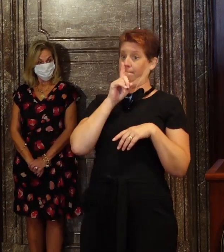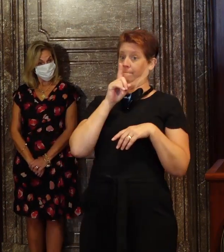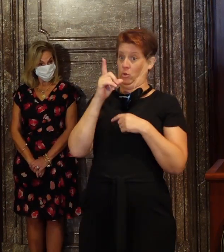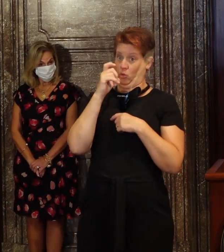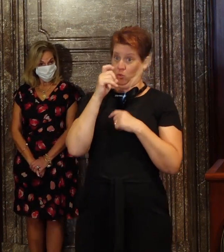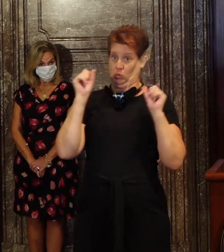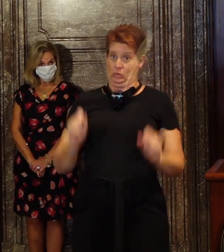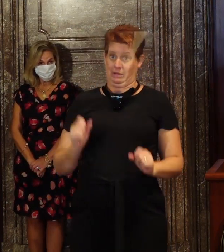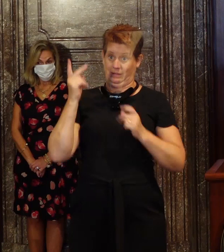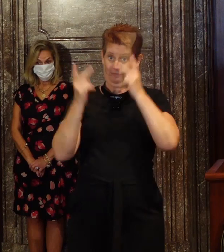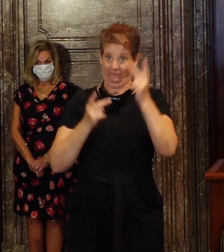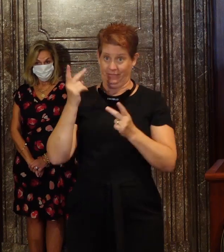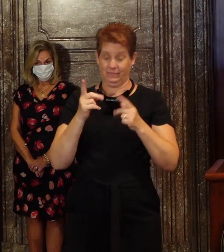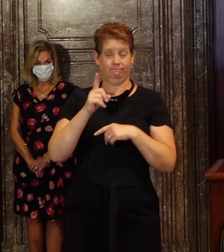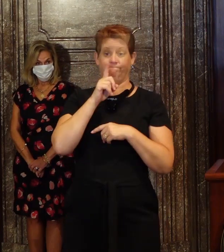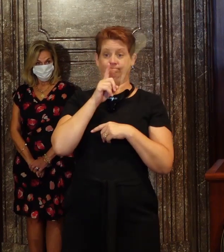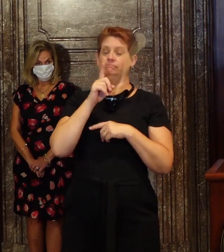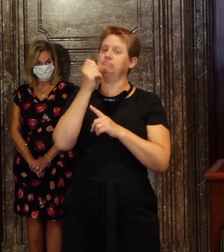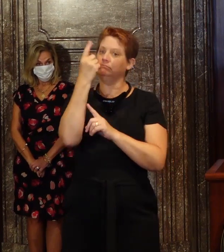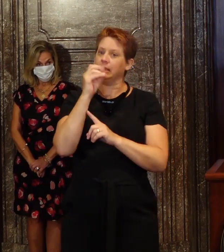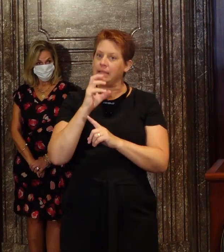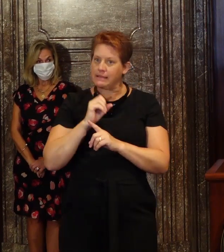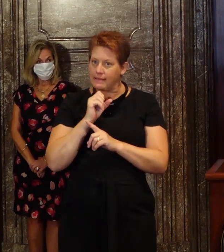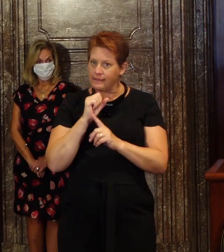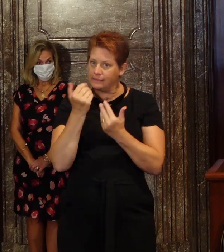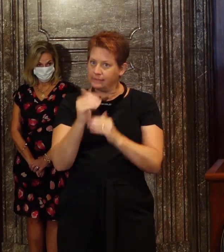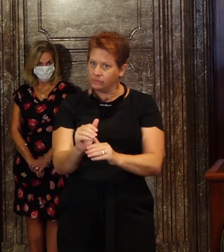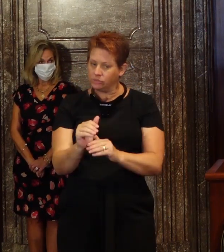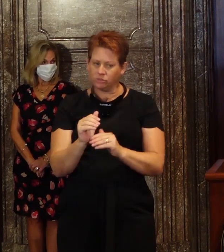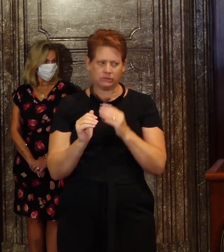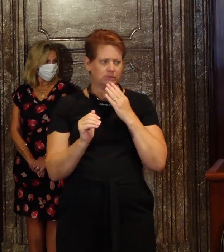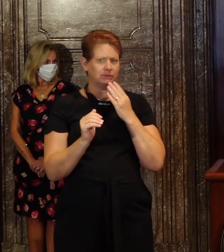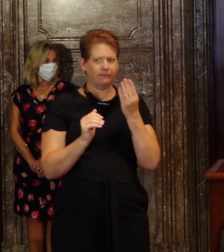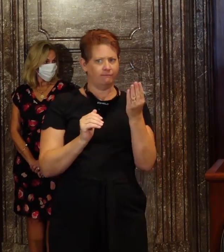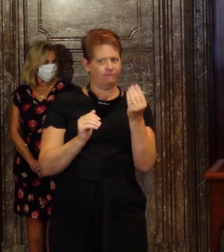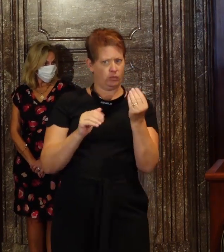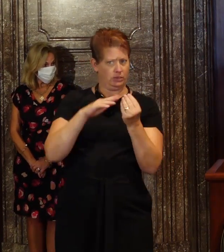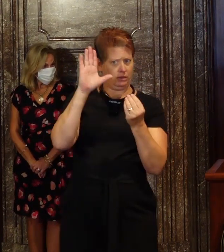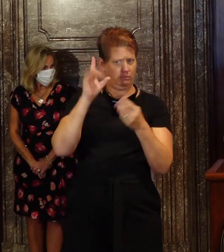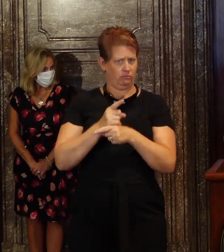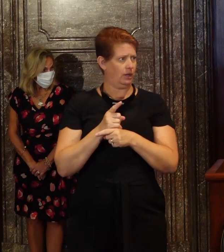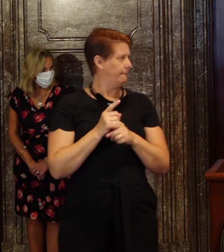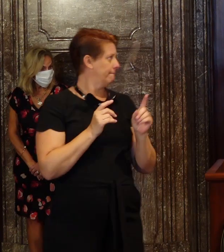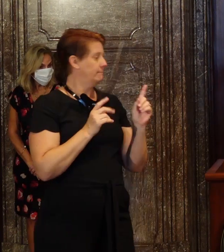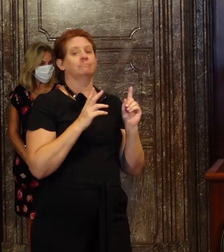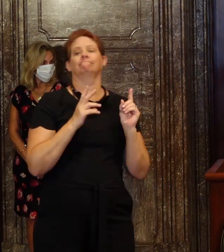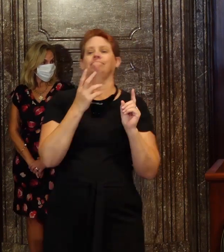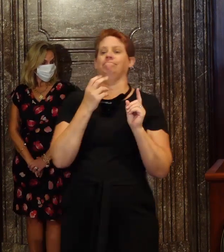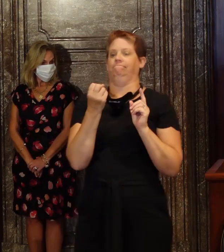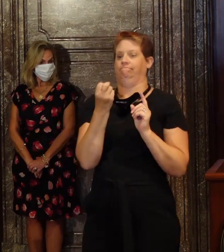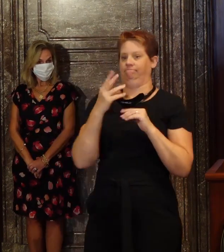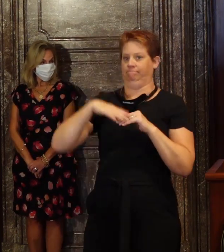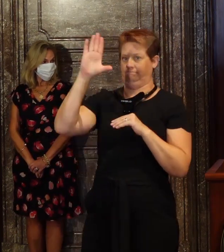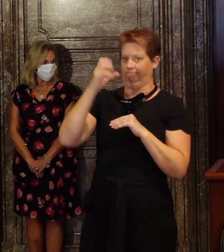those visitors can be. There's an age restriction. I believe it's 14 and older. Is that right, Brandon? 12 and older.